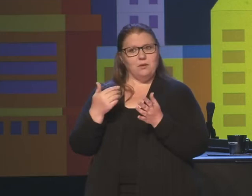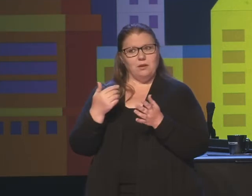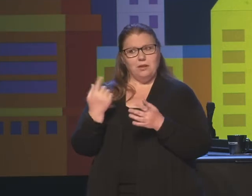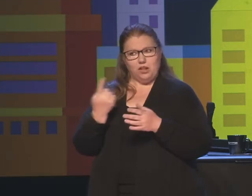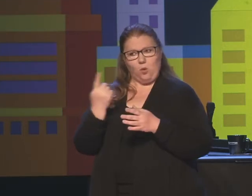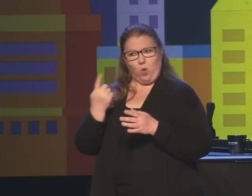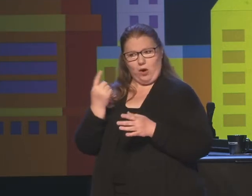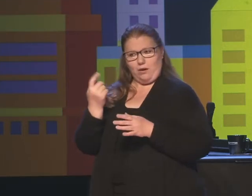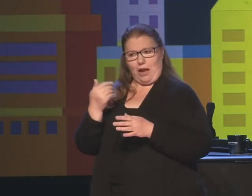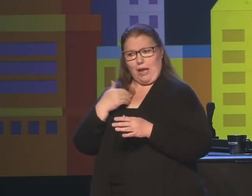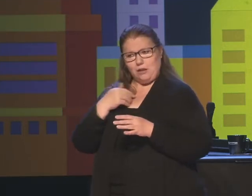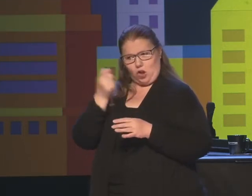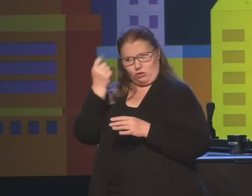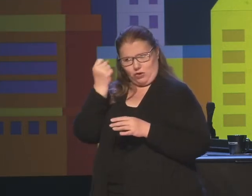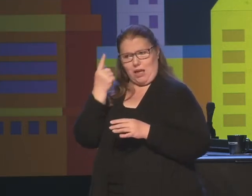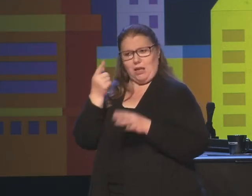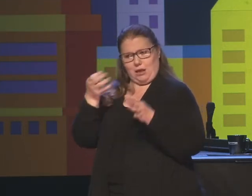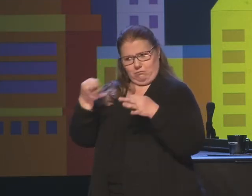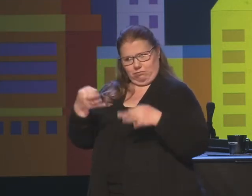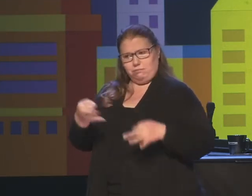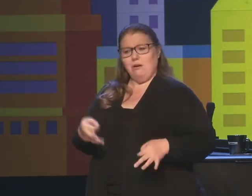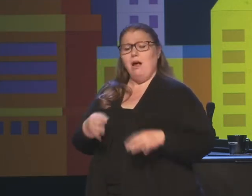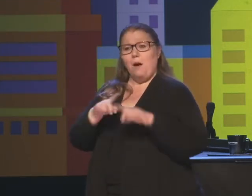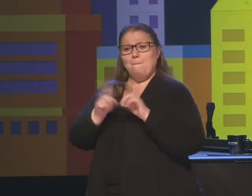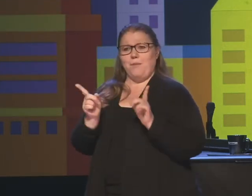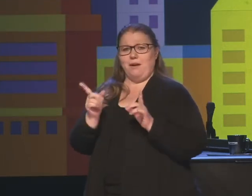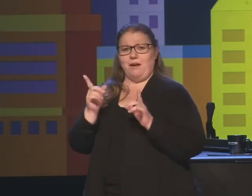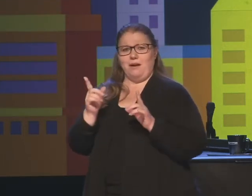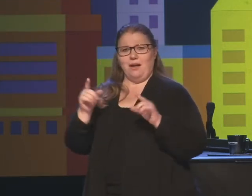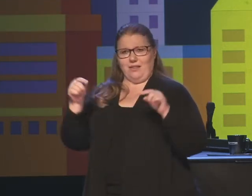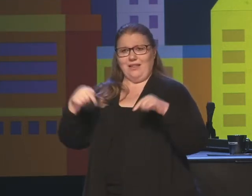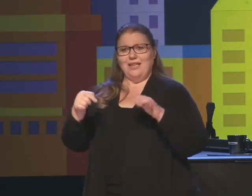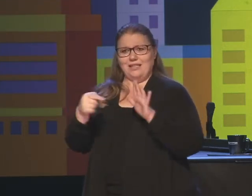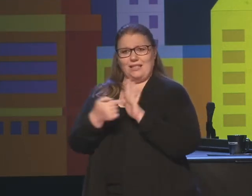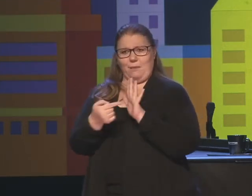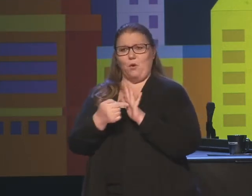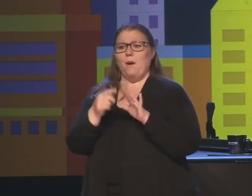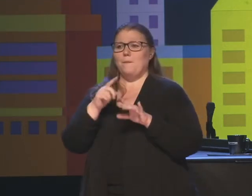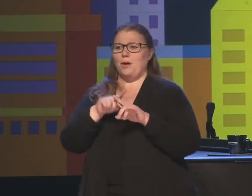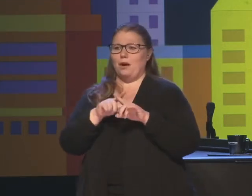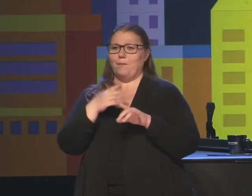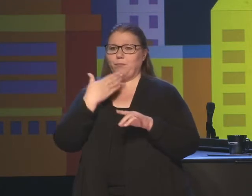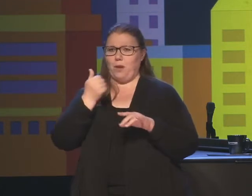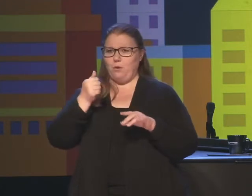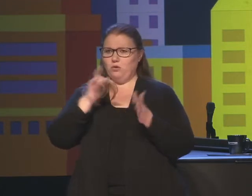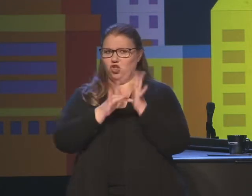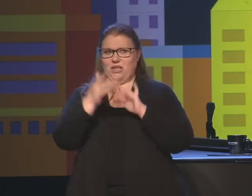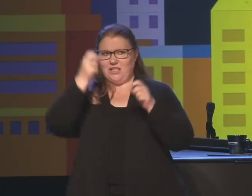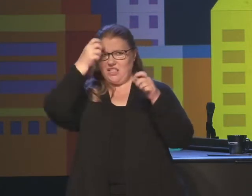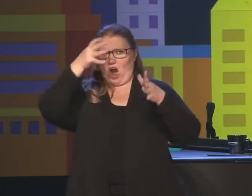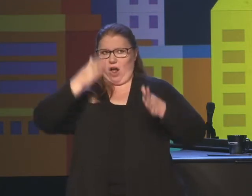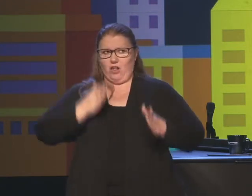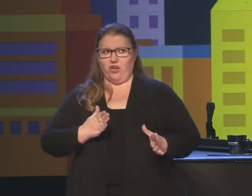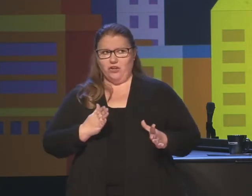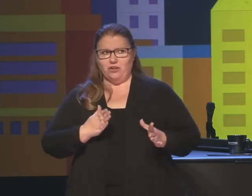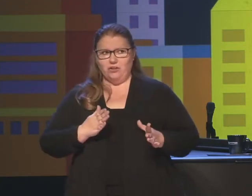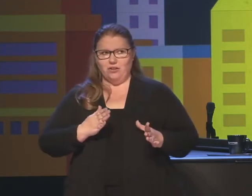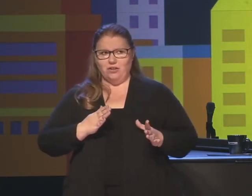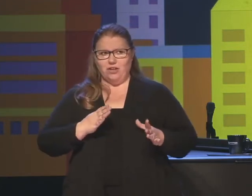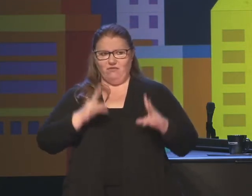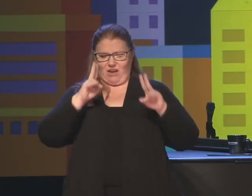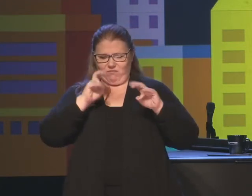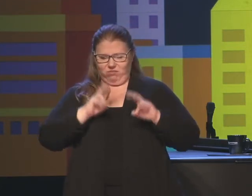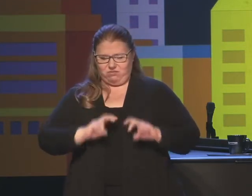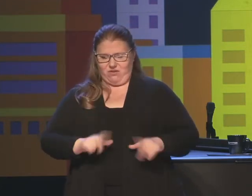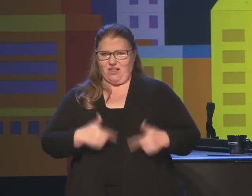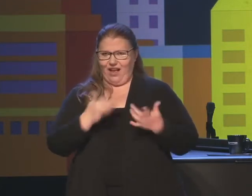interpretation, like in this example. But most Jesus scholars that like look at the life of the historical Jesus and what we can best reconstruct, they would